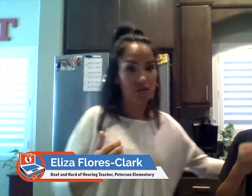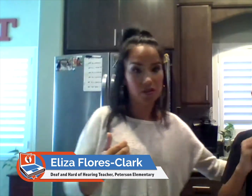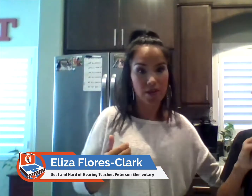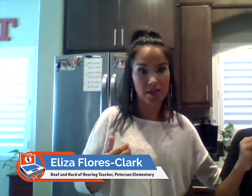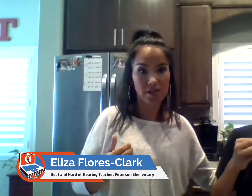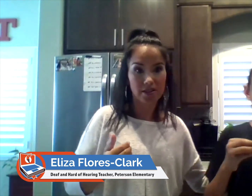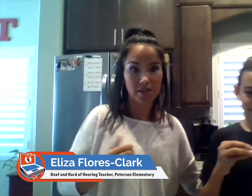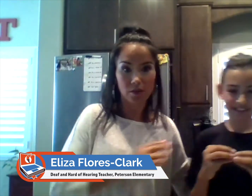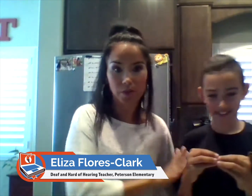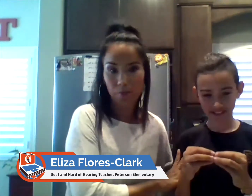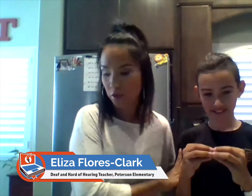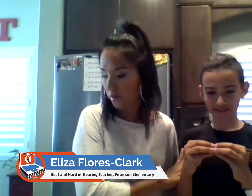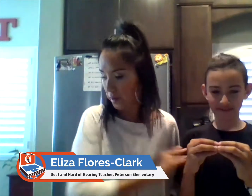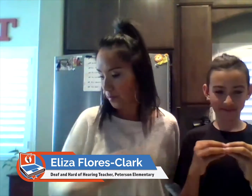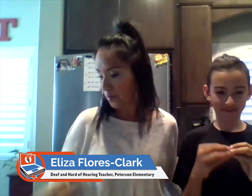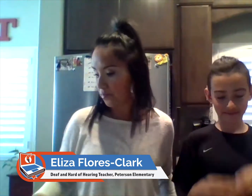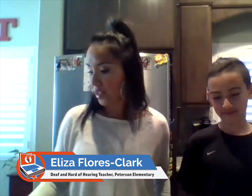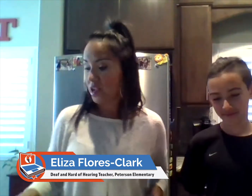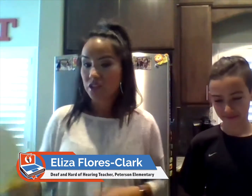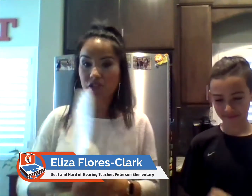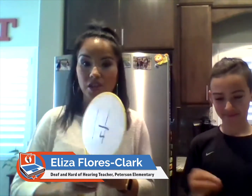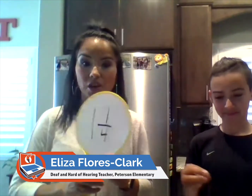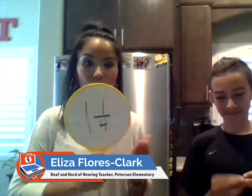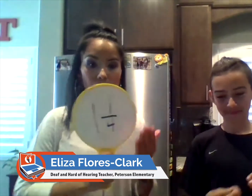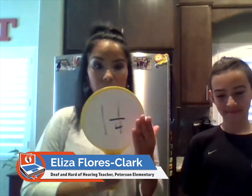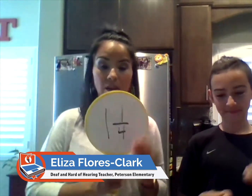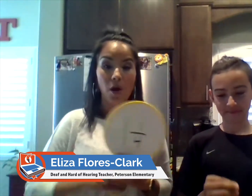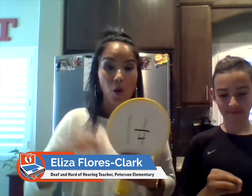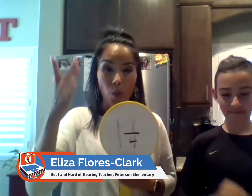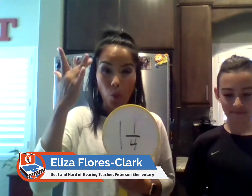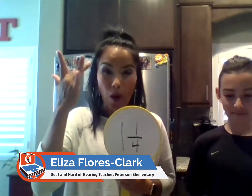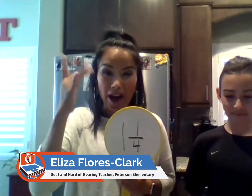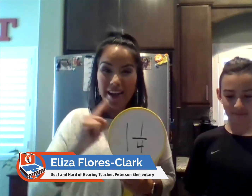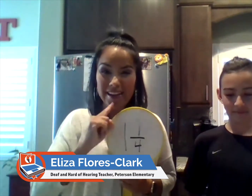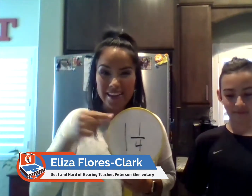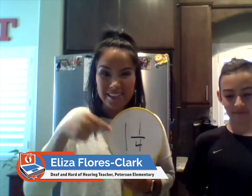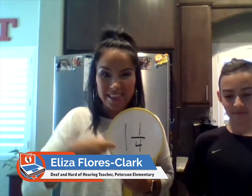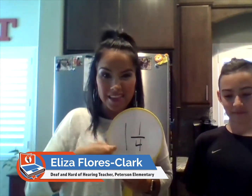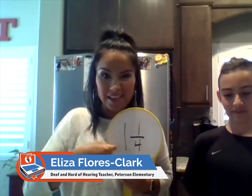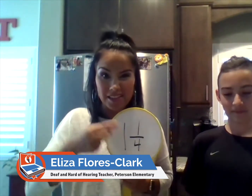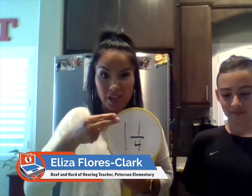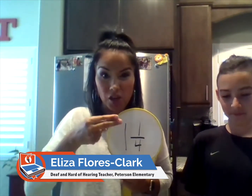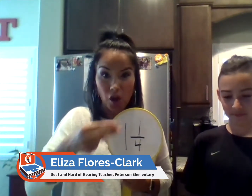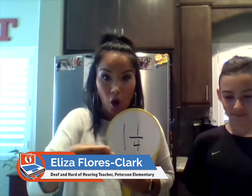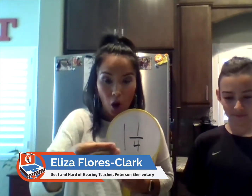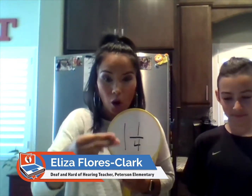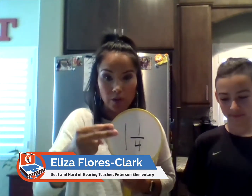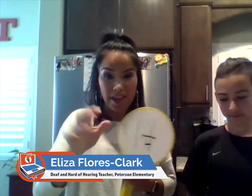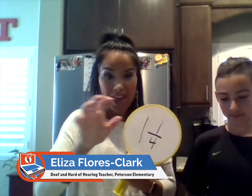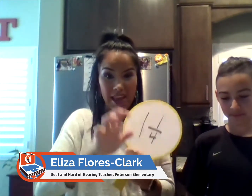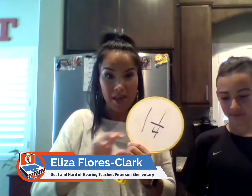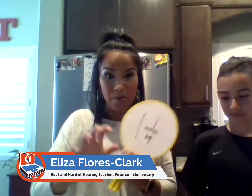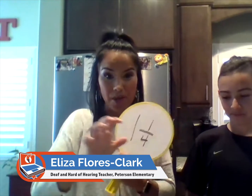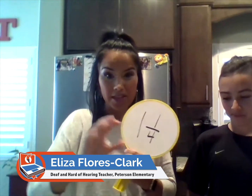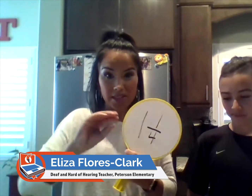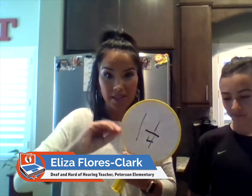way just a little bit. Perfect. So, why is this called a mixed